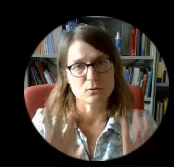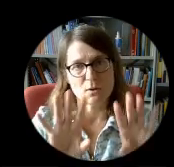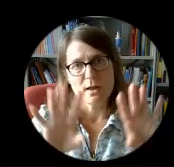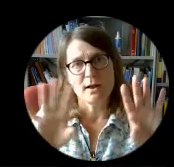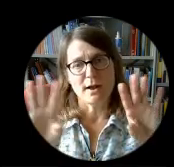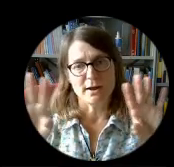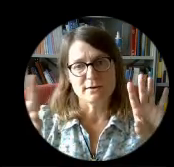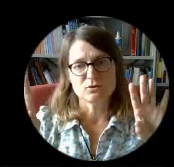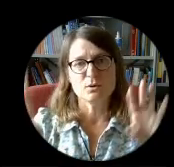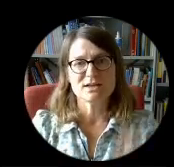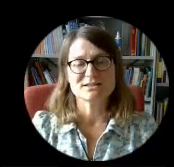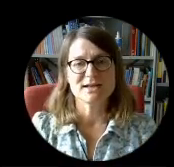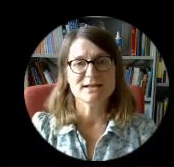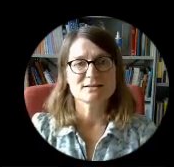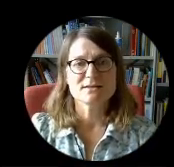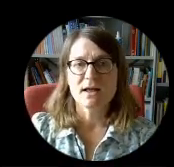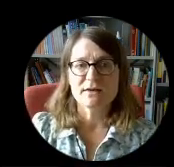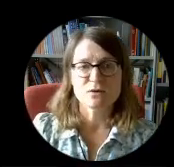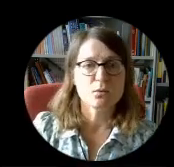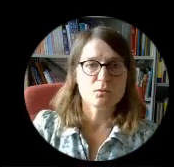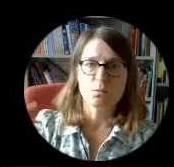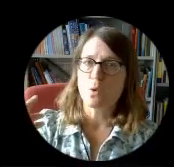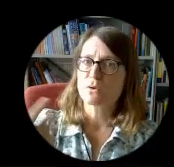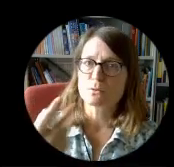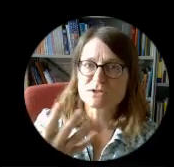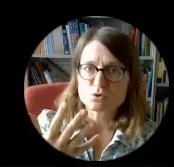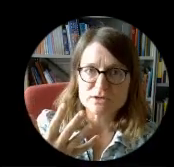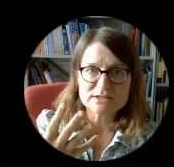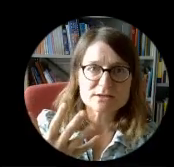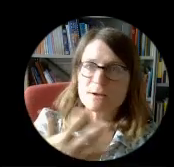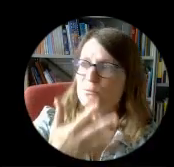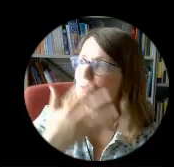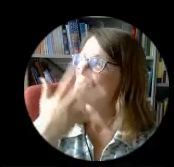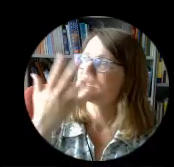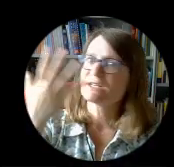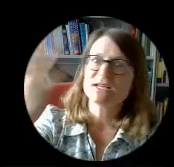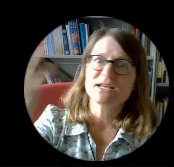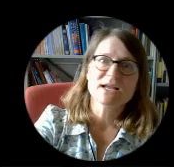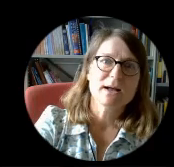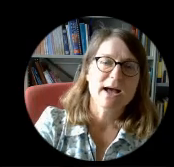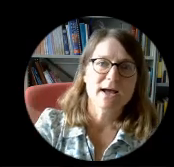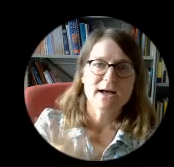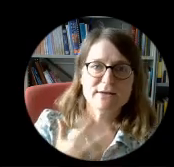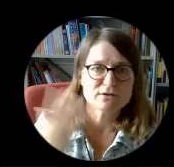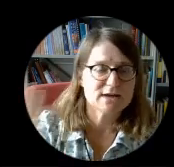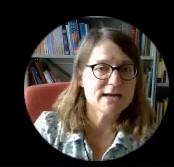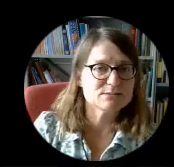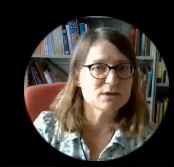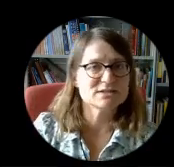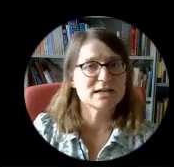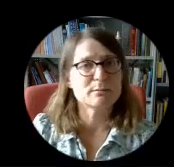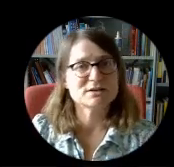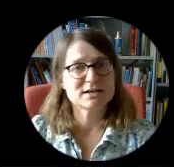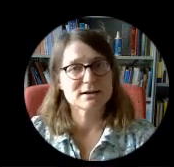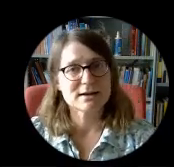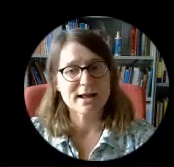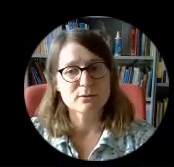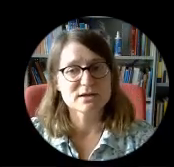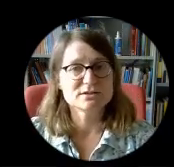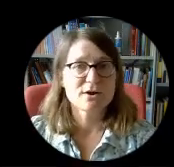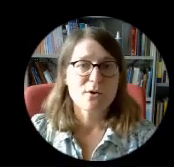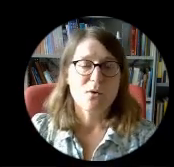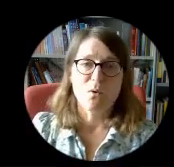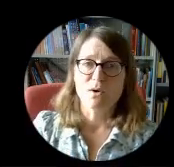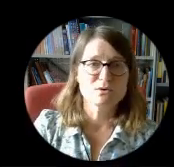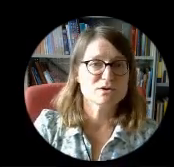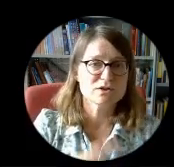landscape. So to what extent, if you walk through a street, do you see advertisements in a particular